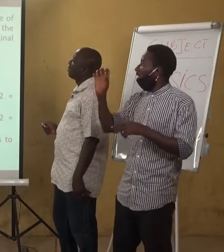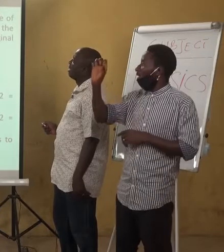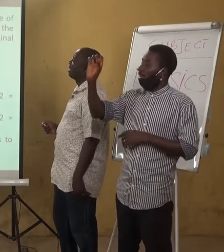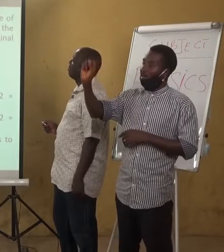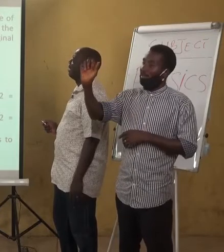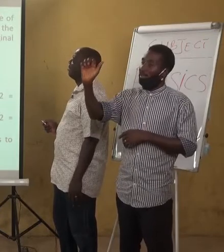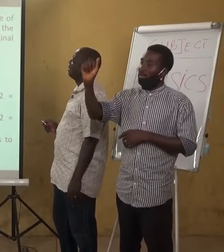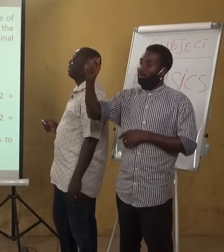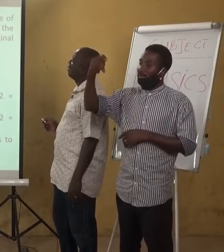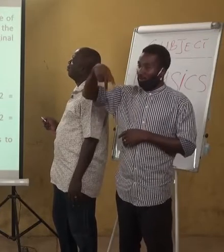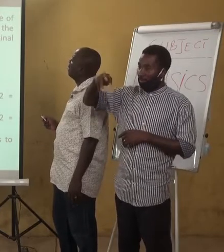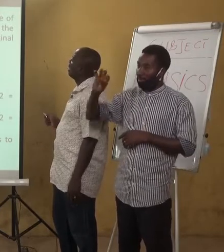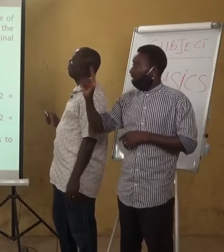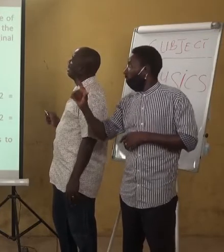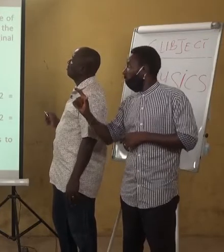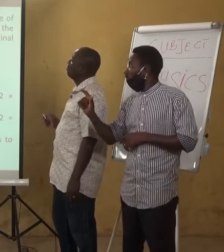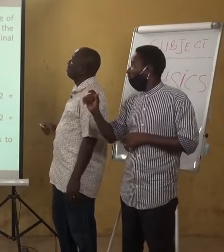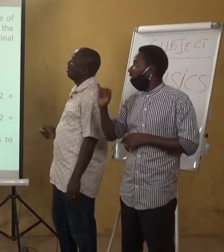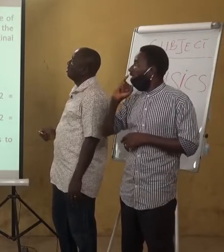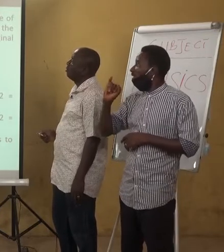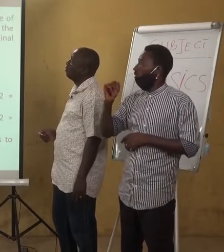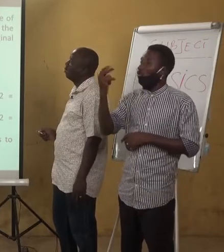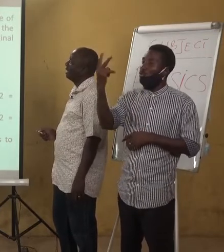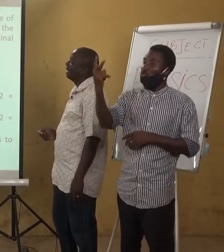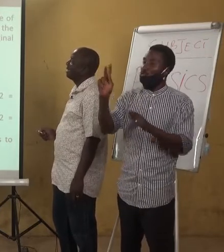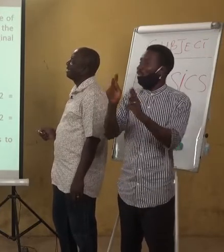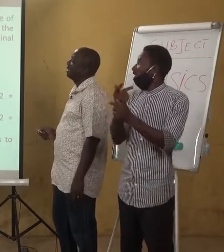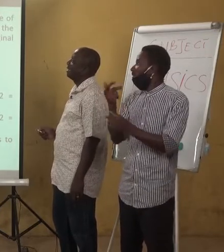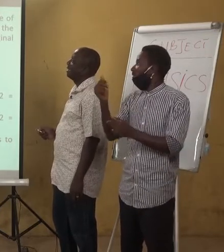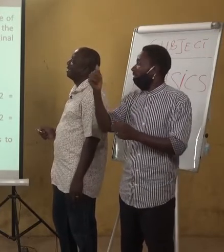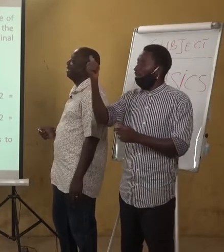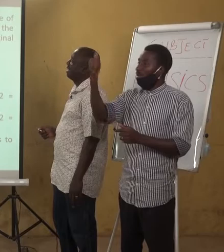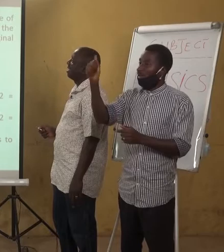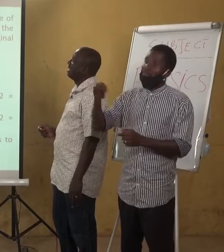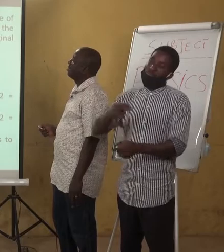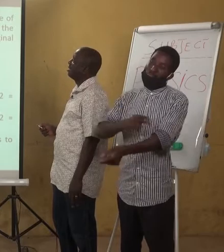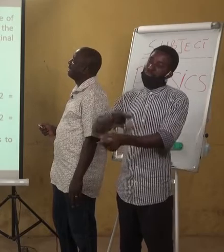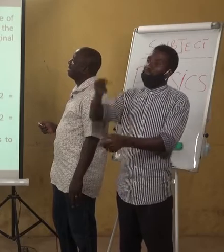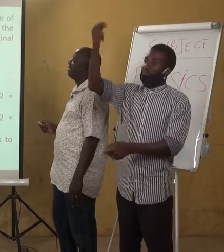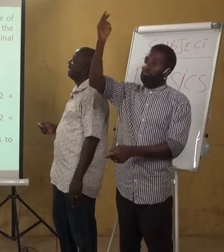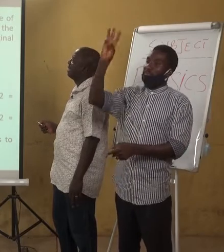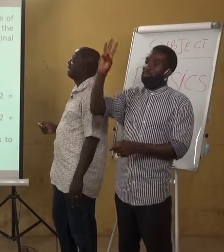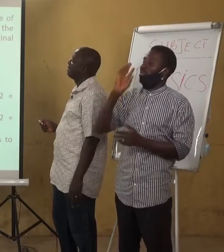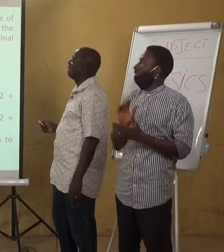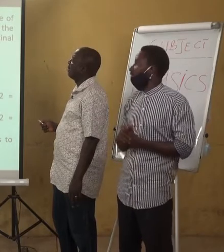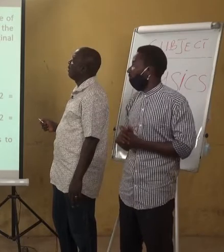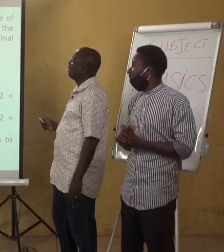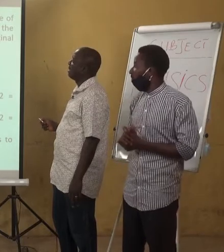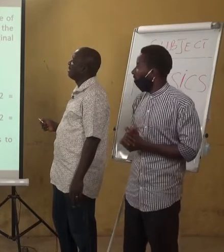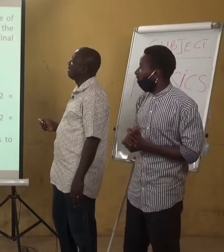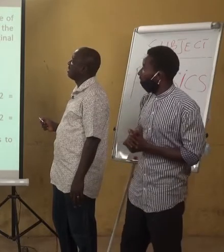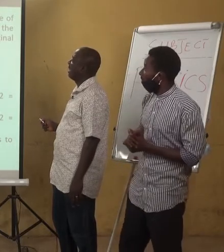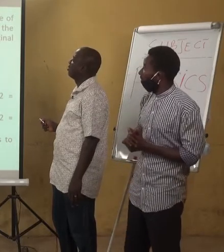of radioactive element with half-life of 2 minutes initially contains 8 times 10 to